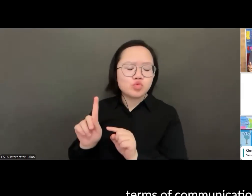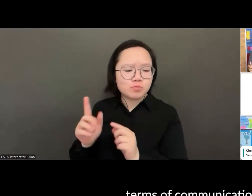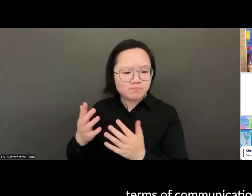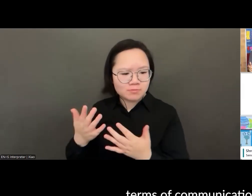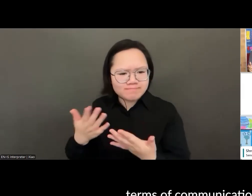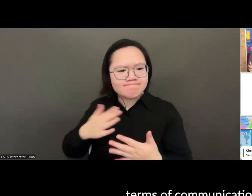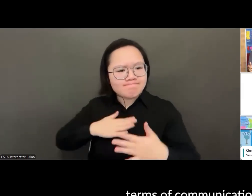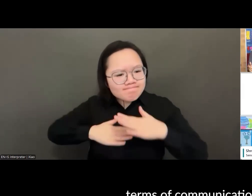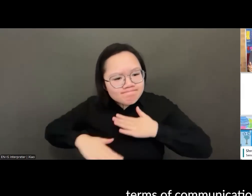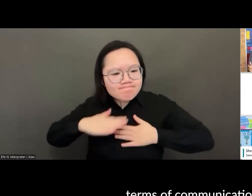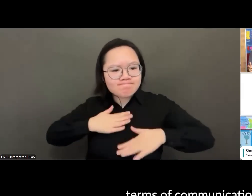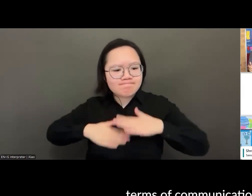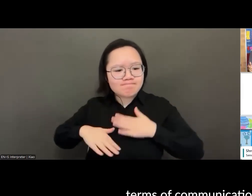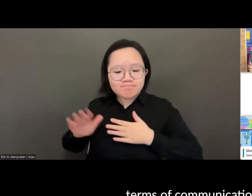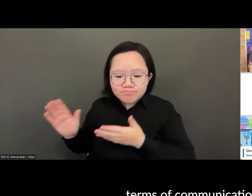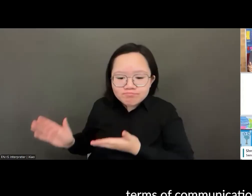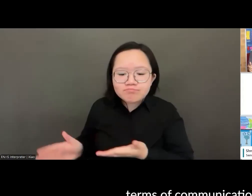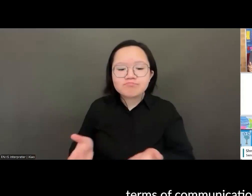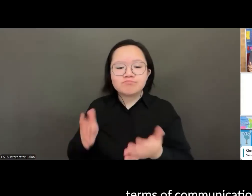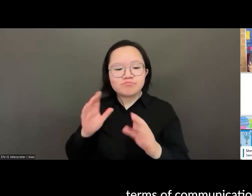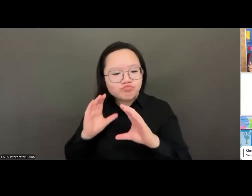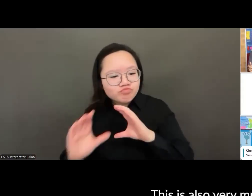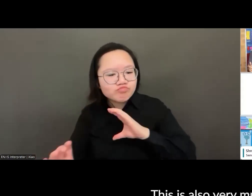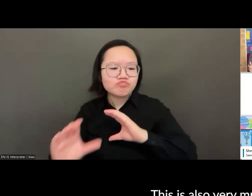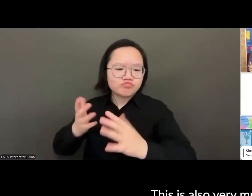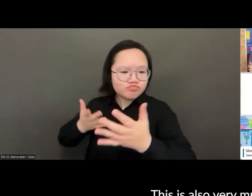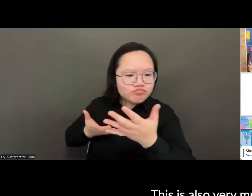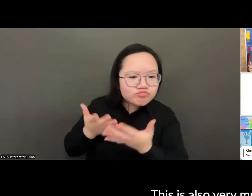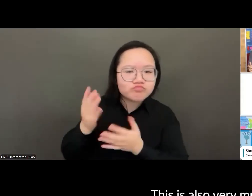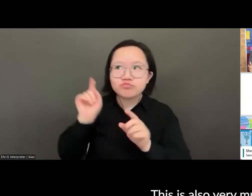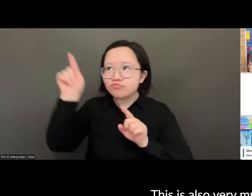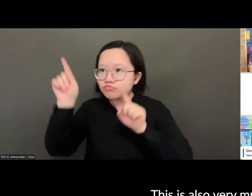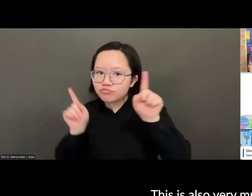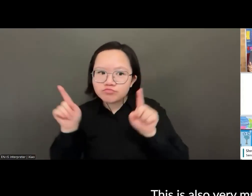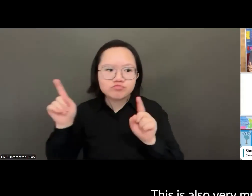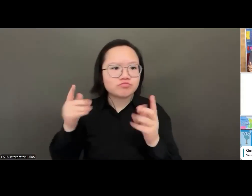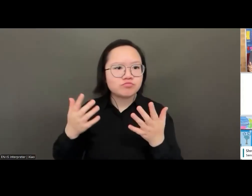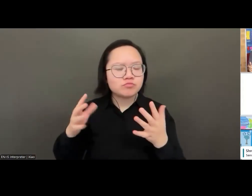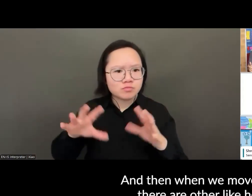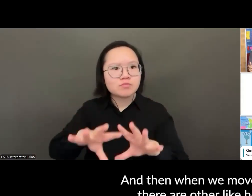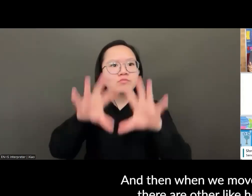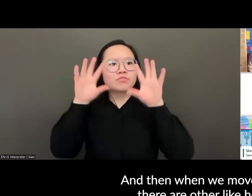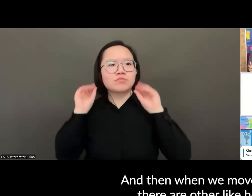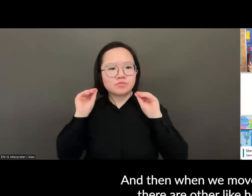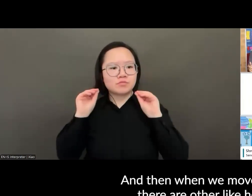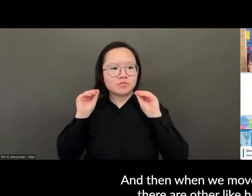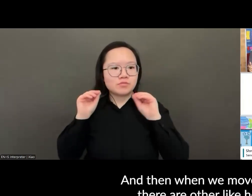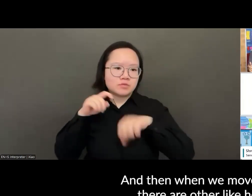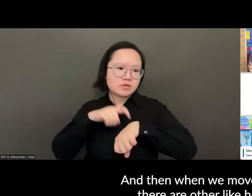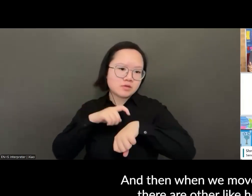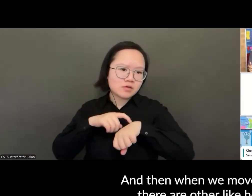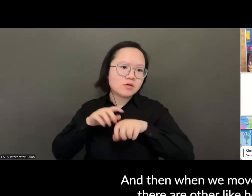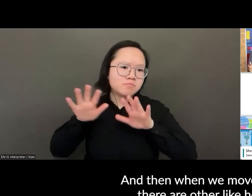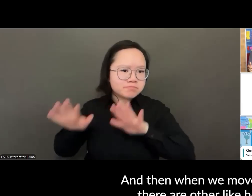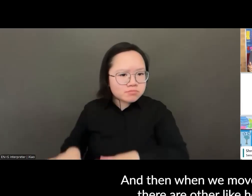to support them in terms of communication and other things. This is also very much need area. And then when we